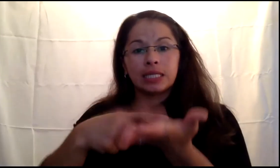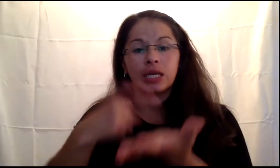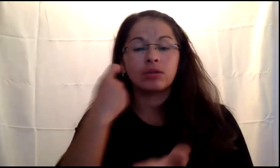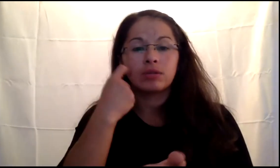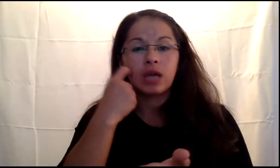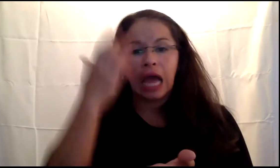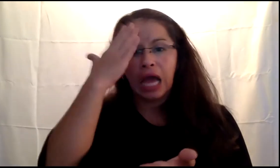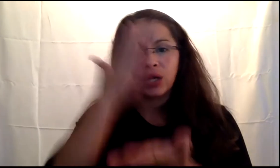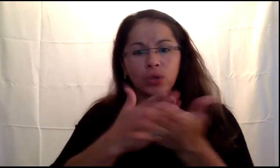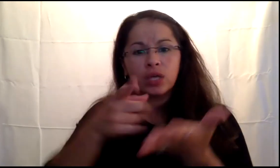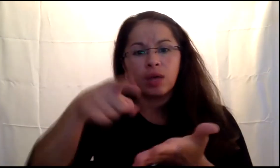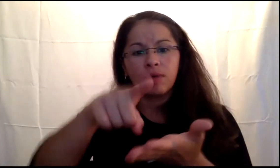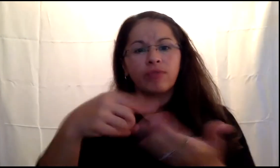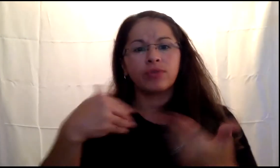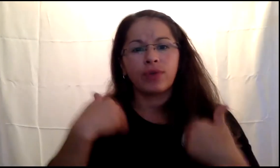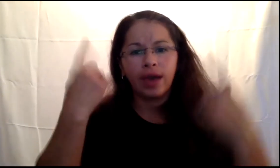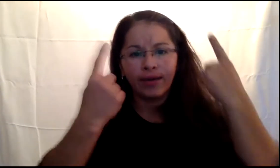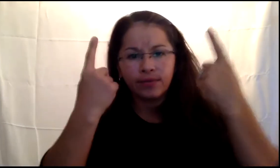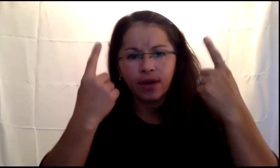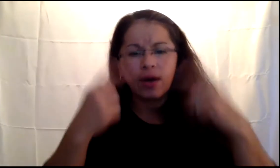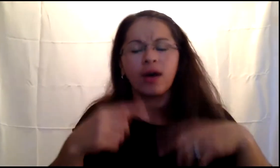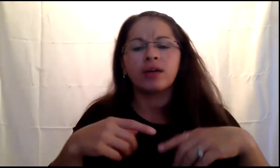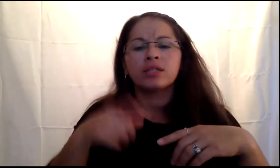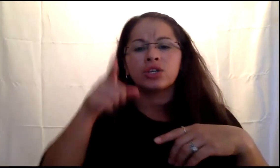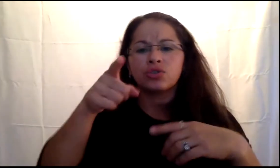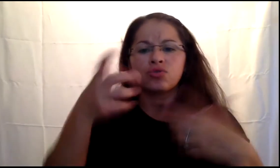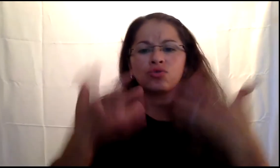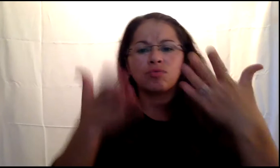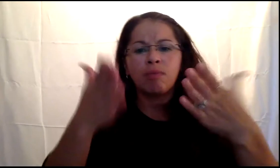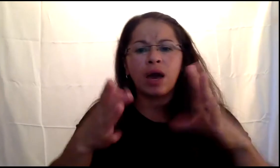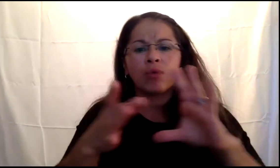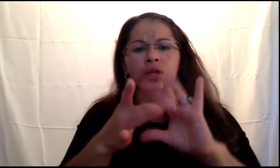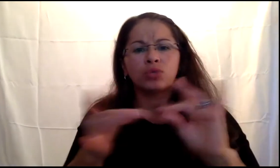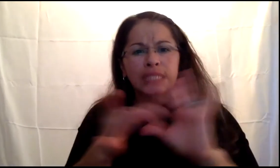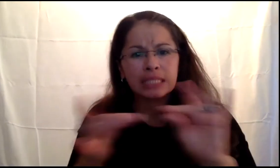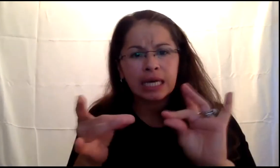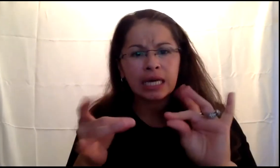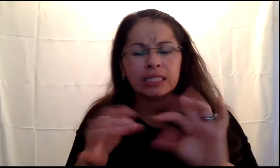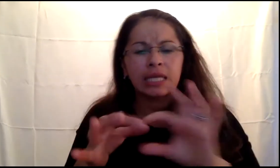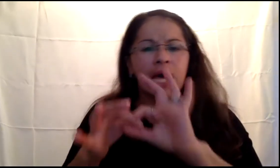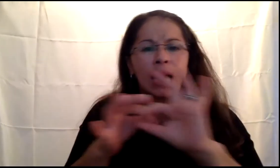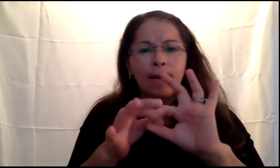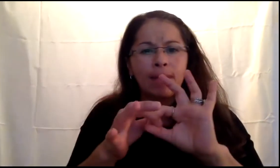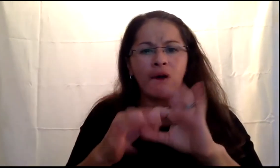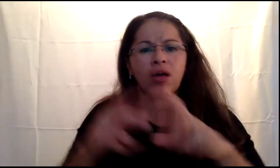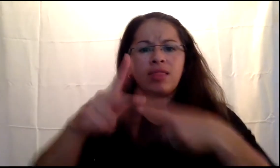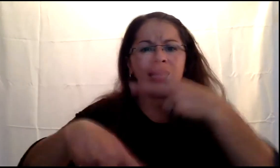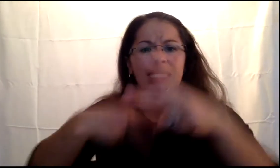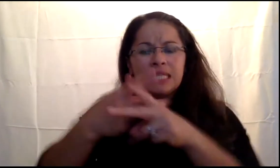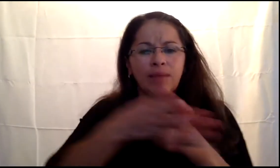or considerations you might want to put forward in terms of the type of majors that a student might choose to